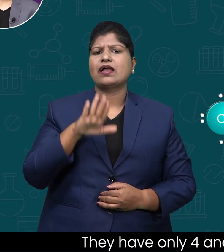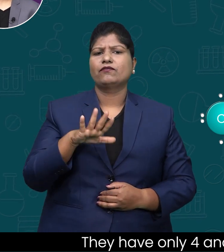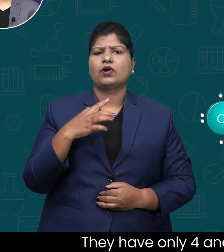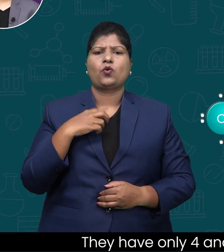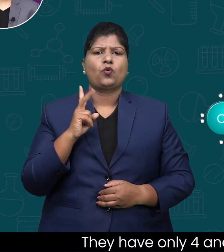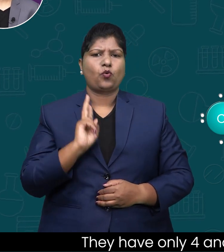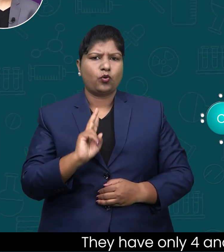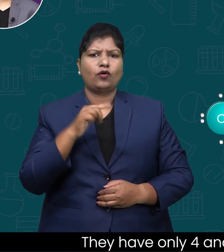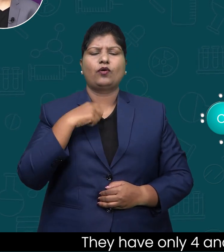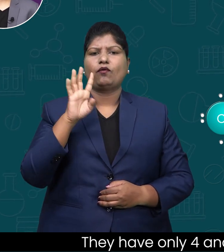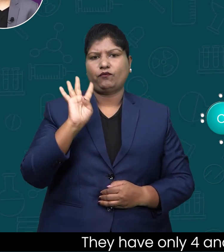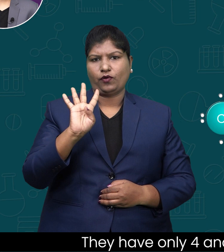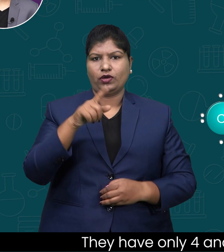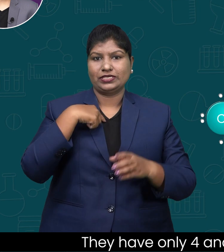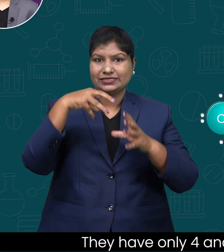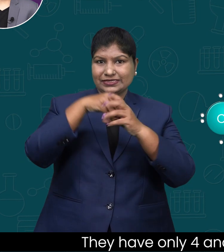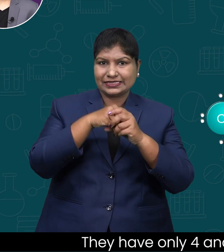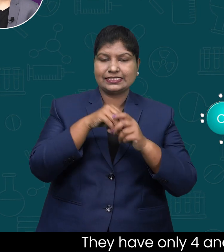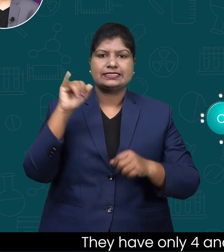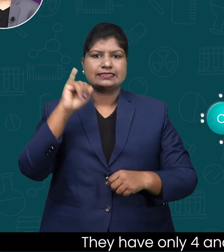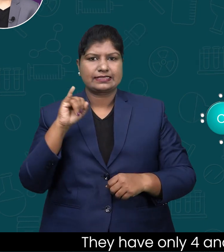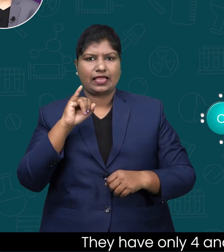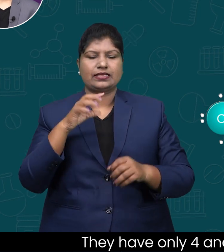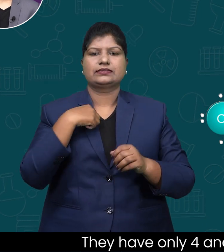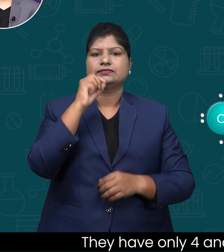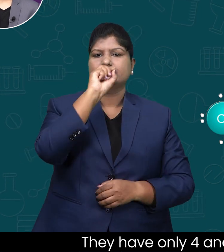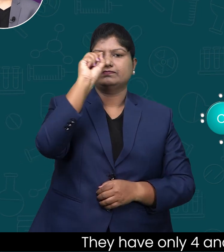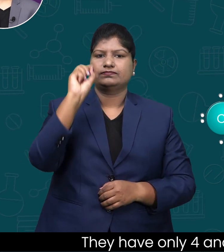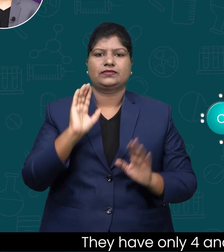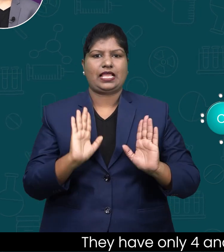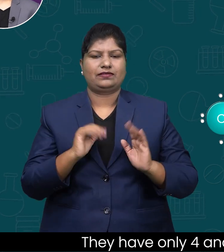4 and 6 electrons respectively.